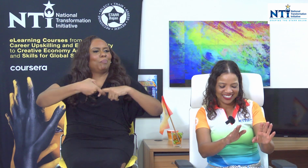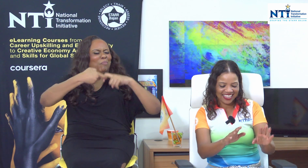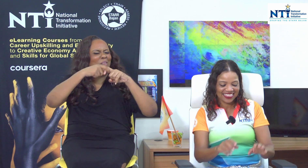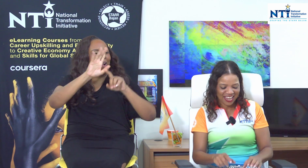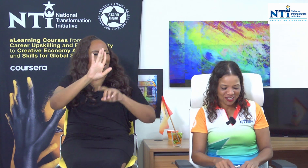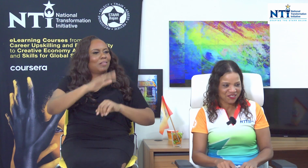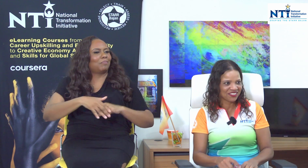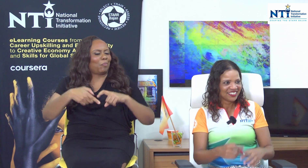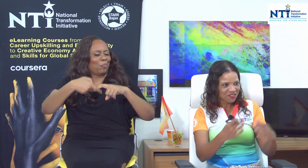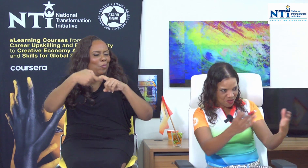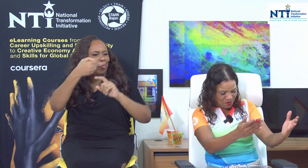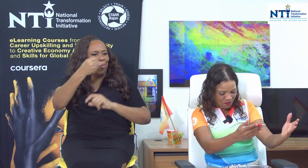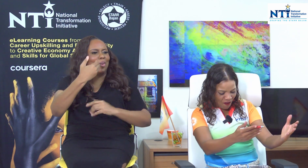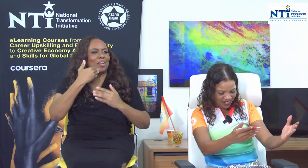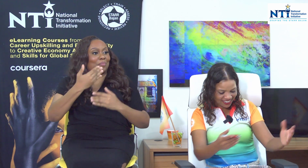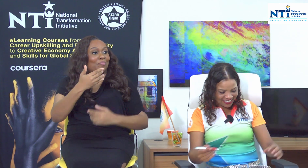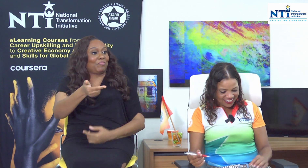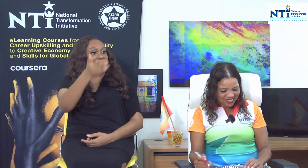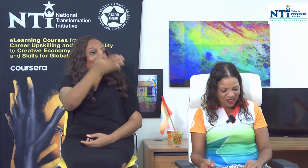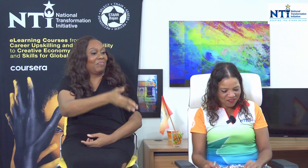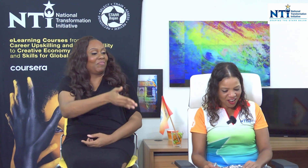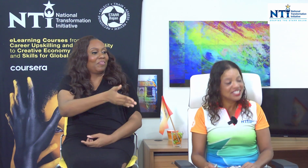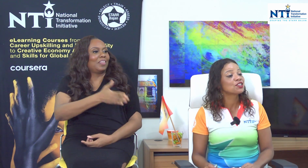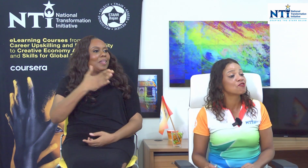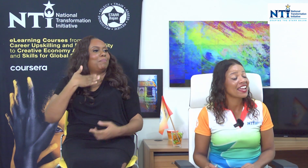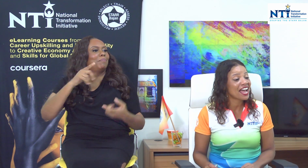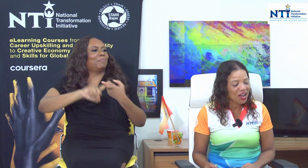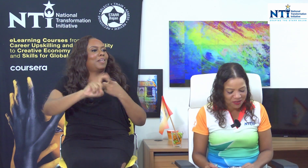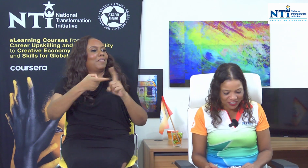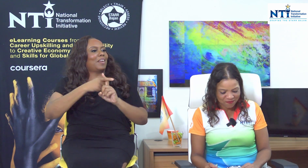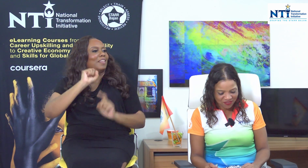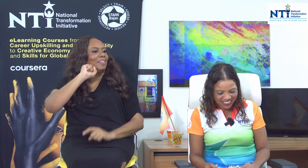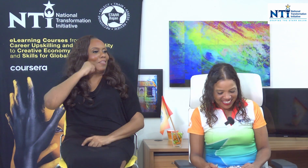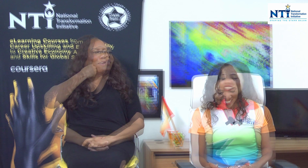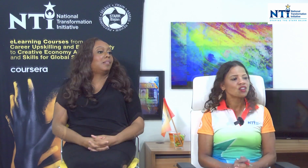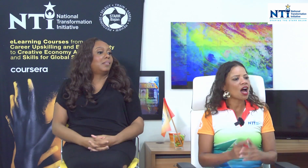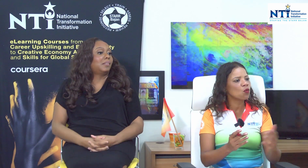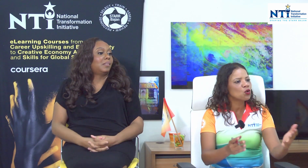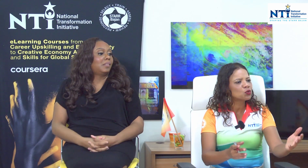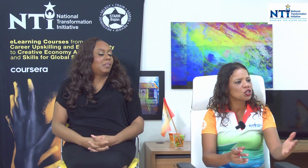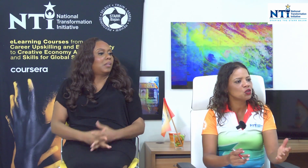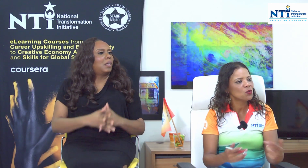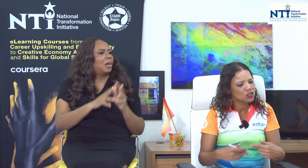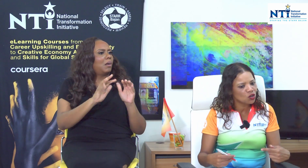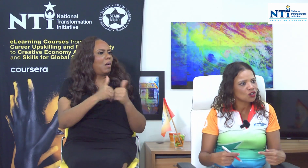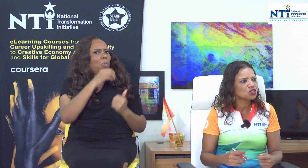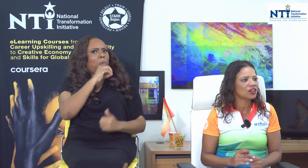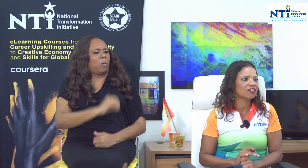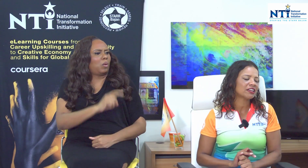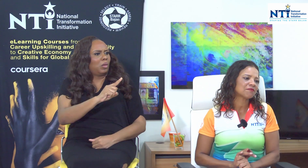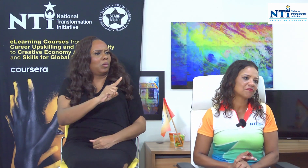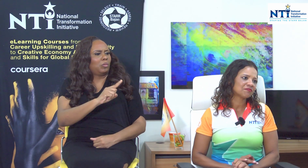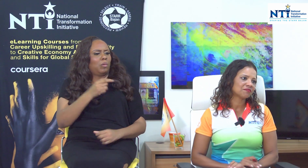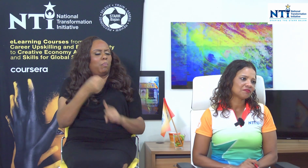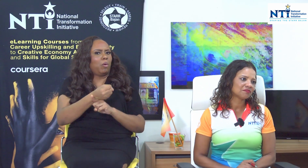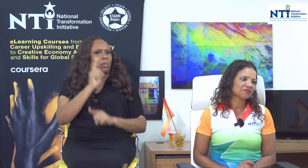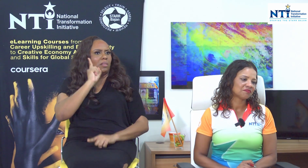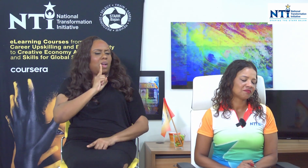you, Anthony. Thank you. We move on to my friend Soraya Howard. So how old were you when you lost your